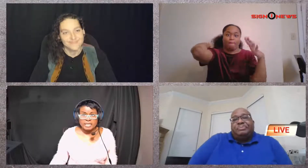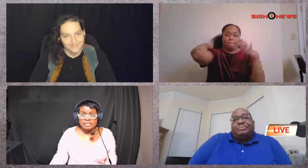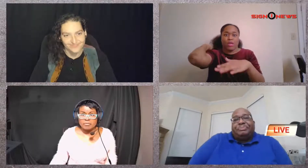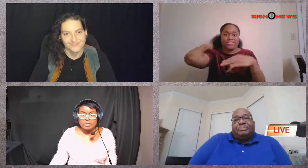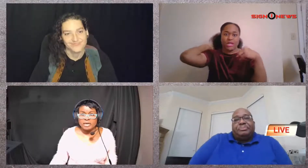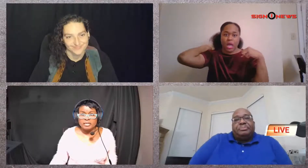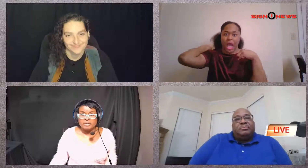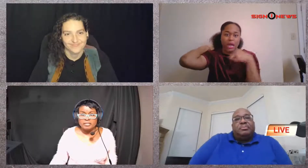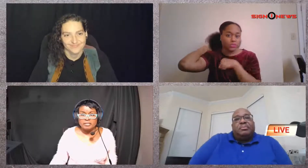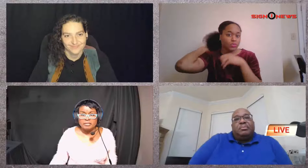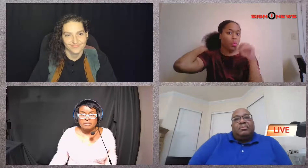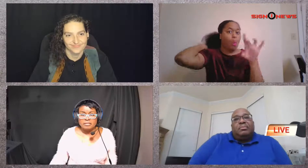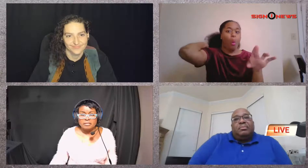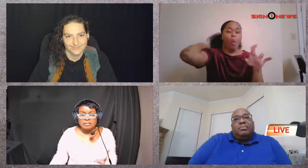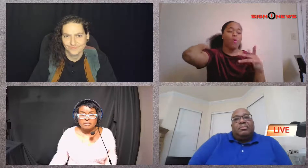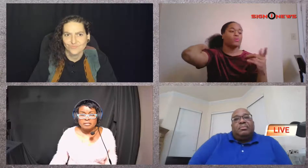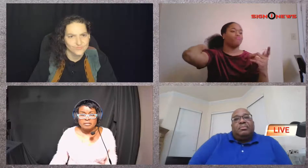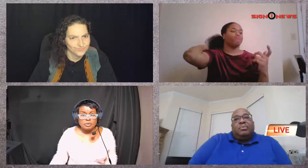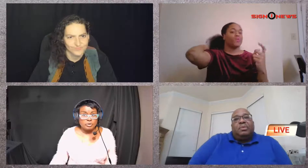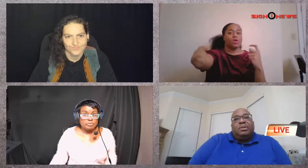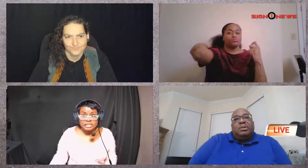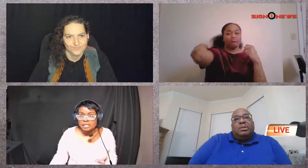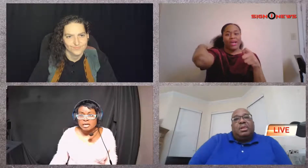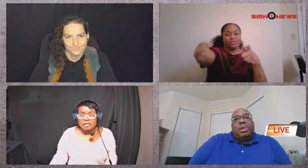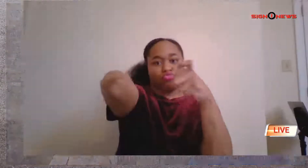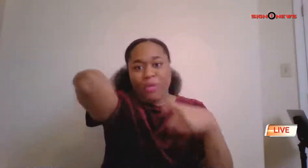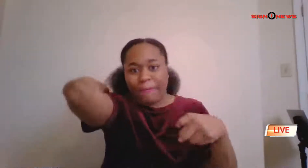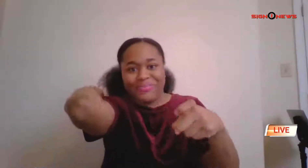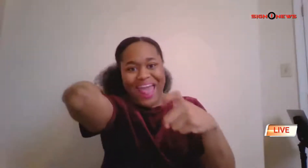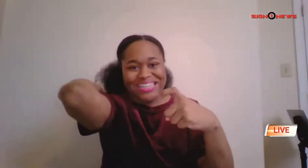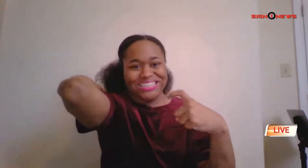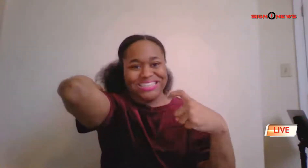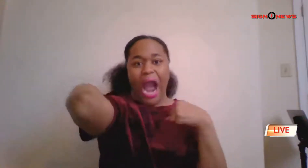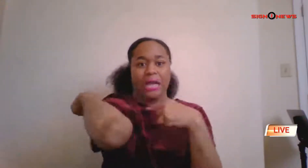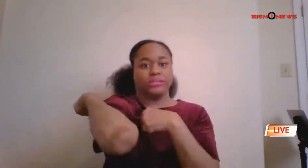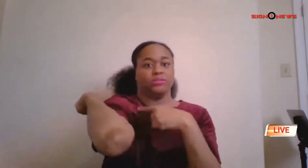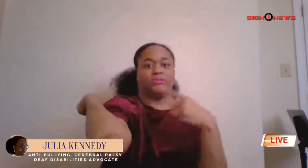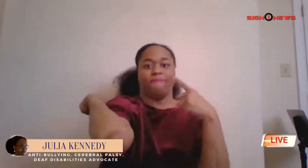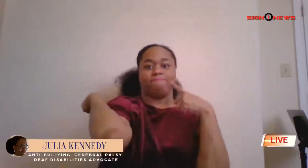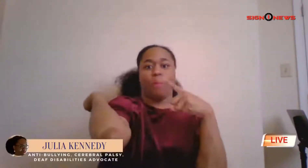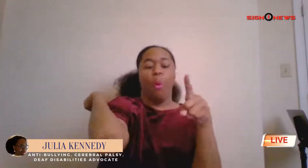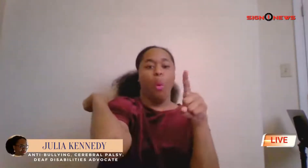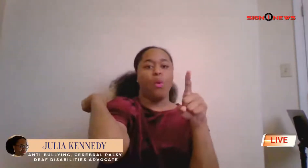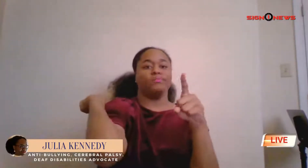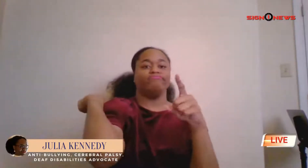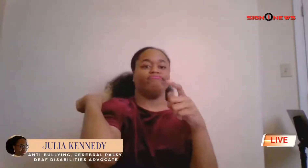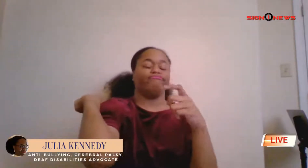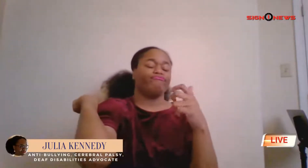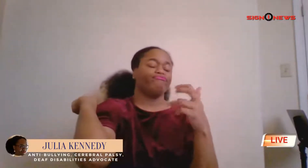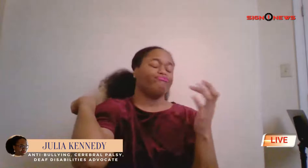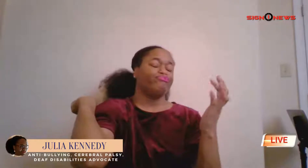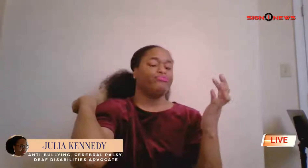To say, "Hey, that's not right. You're oppressing us," or